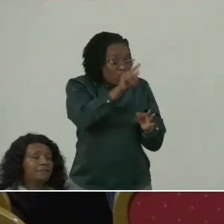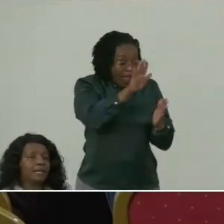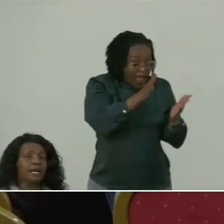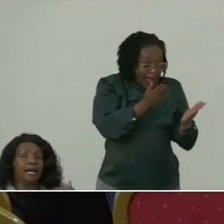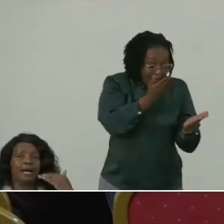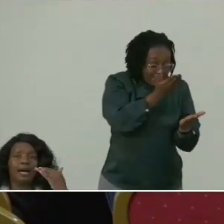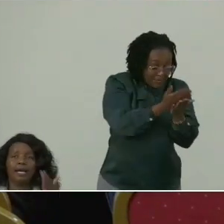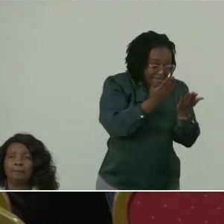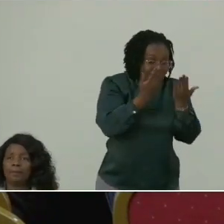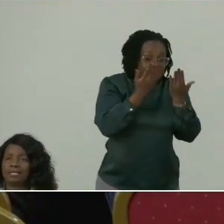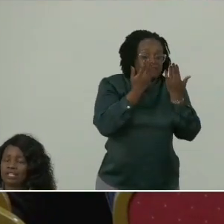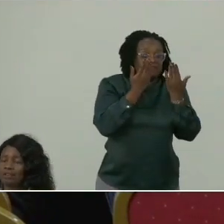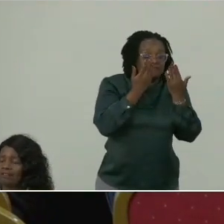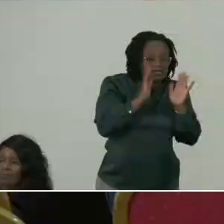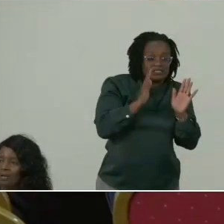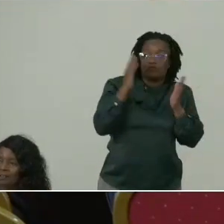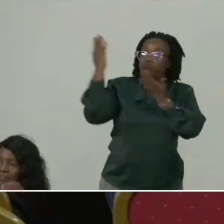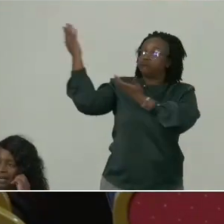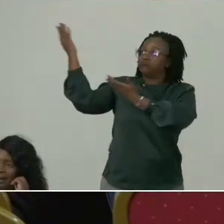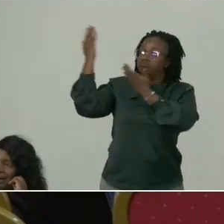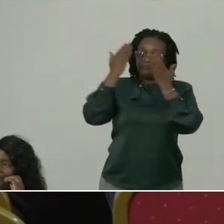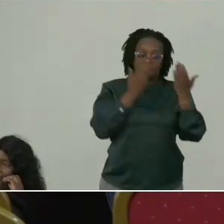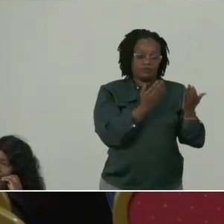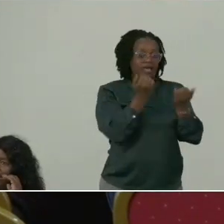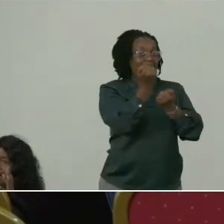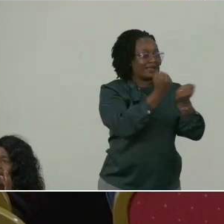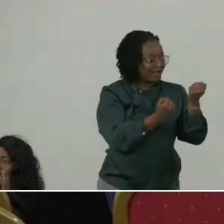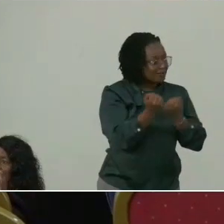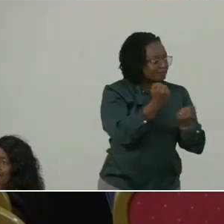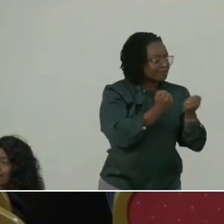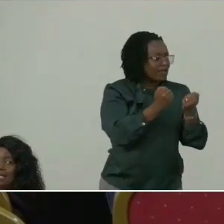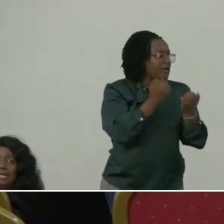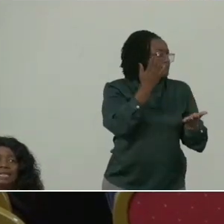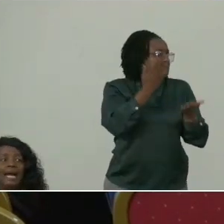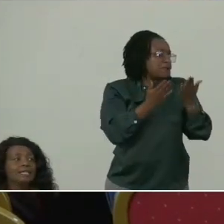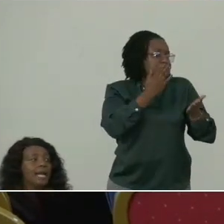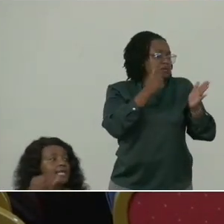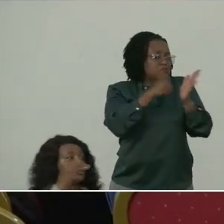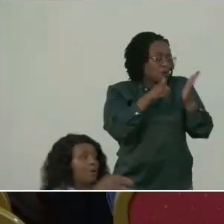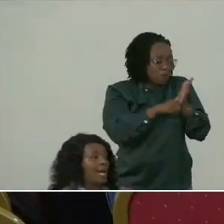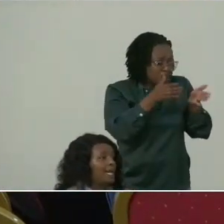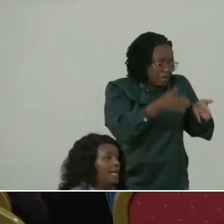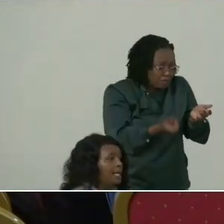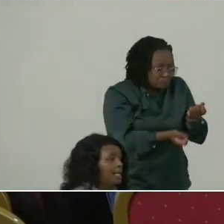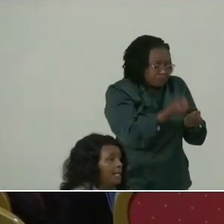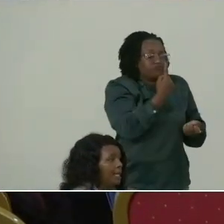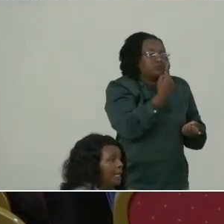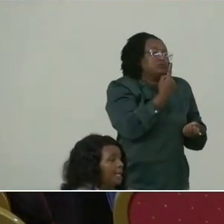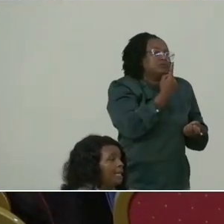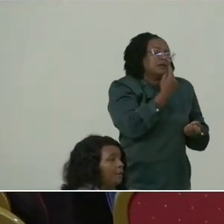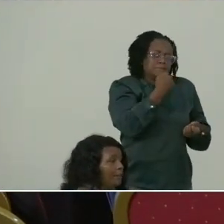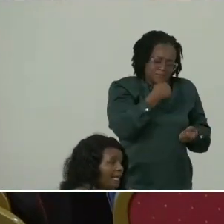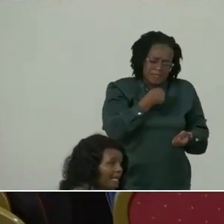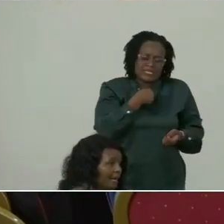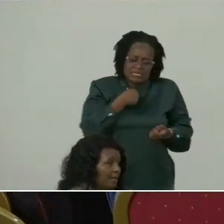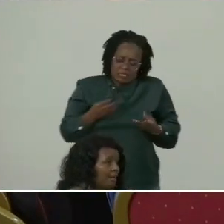for importation of a motor vehicle and there is a hitch, that lies squarely in